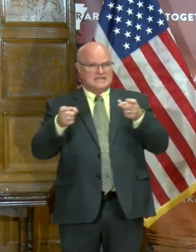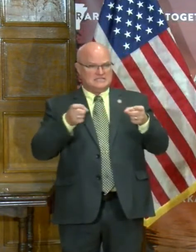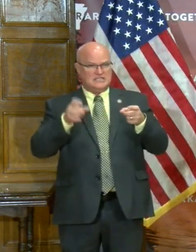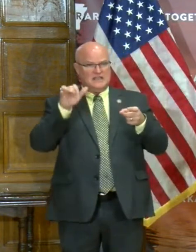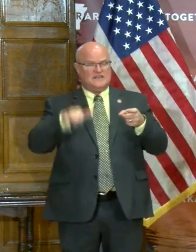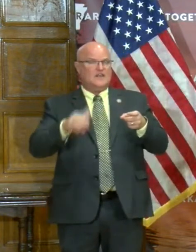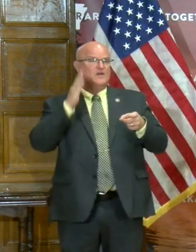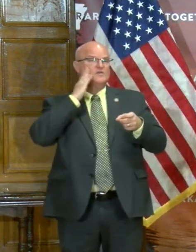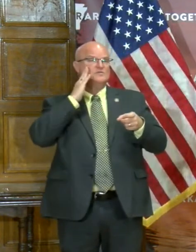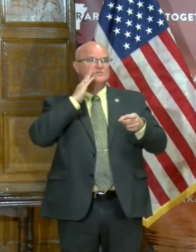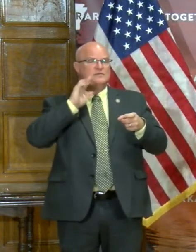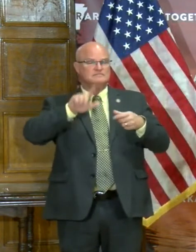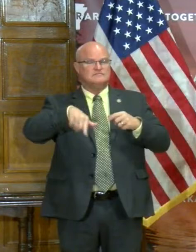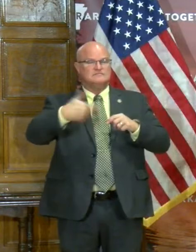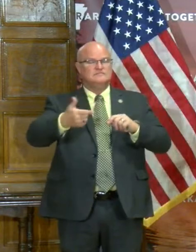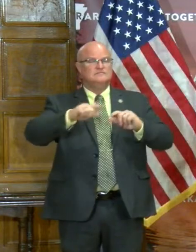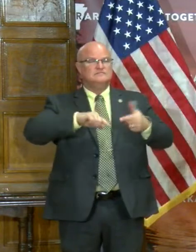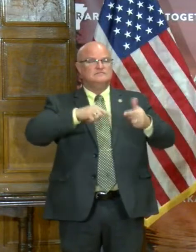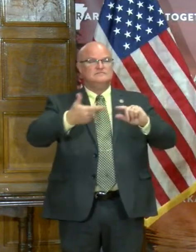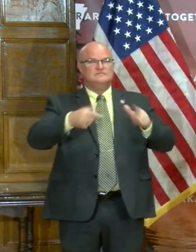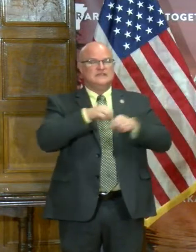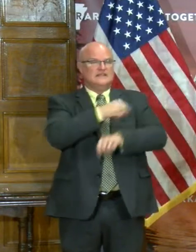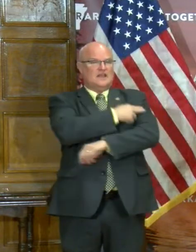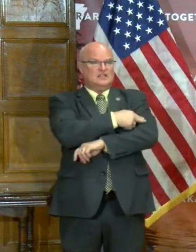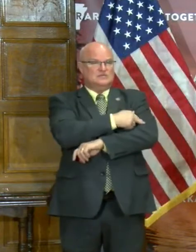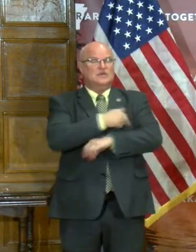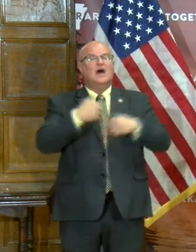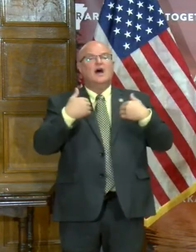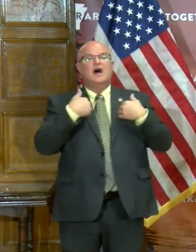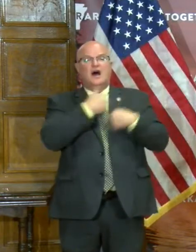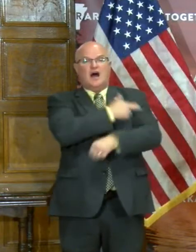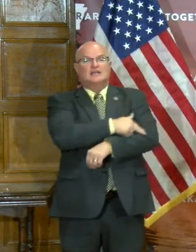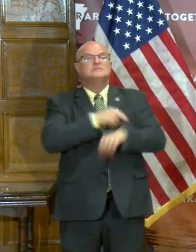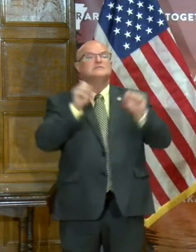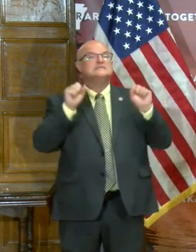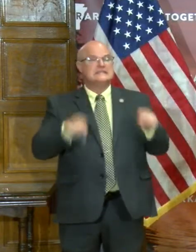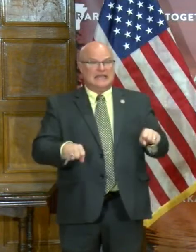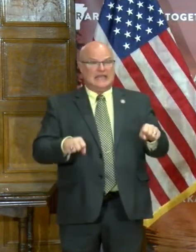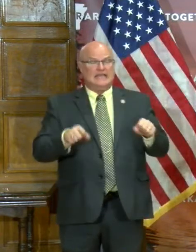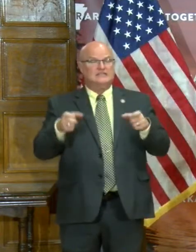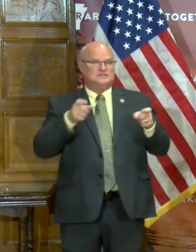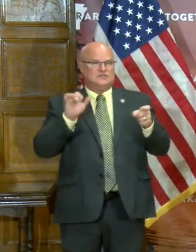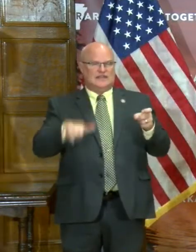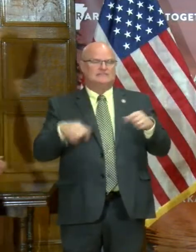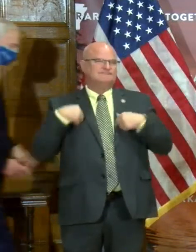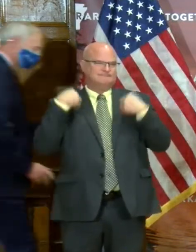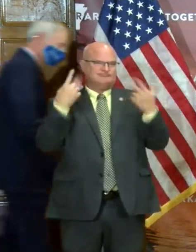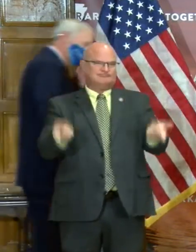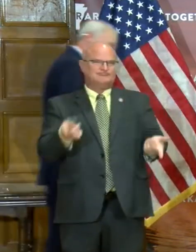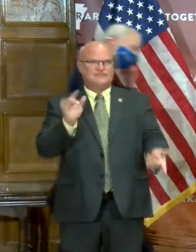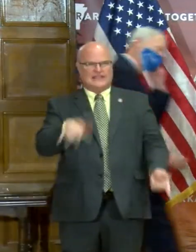those beds turn on a daily basis, and hospitals do have a lot of levers to pull, and they are used to doing that.